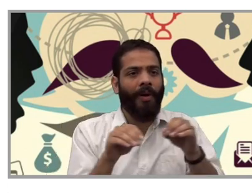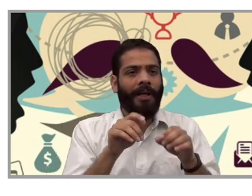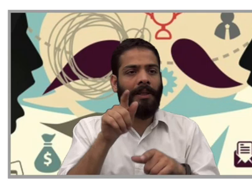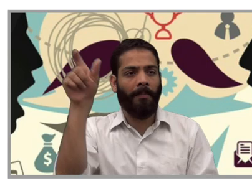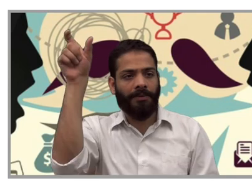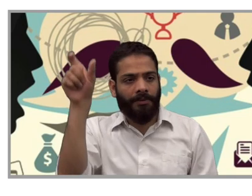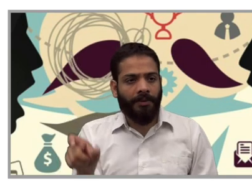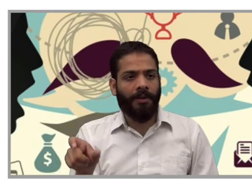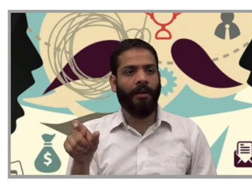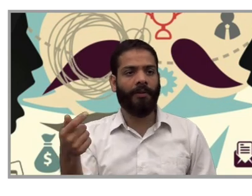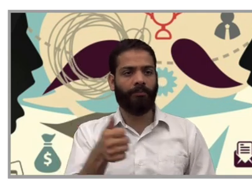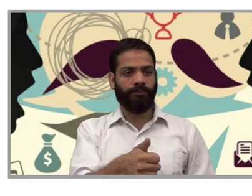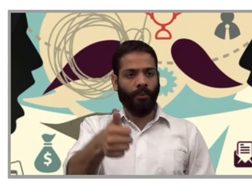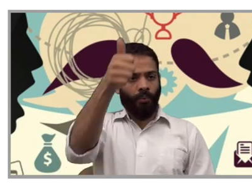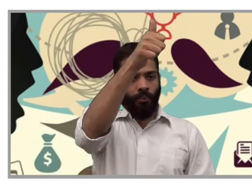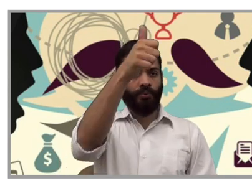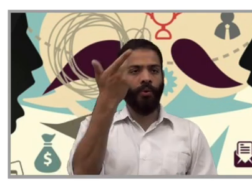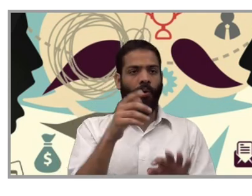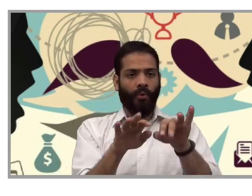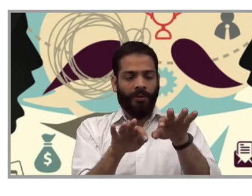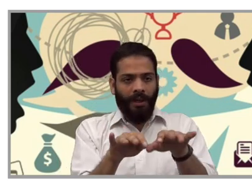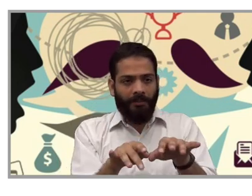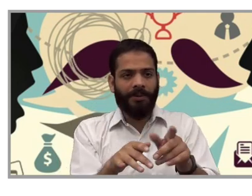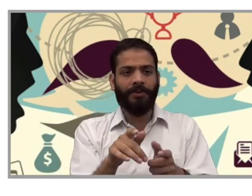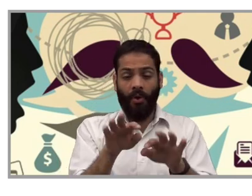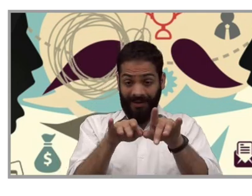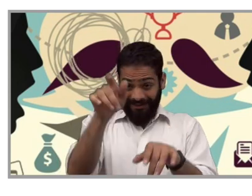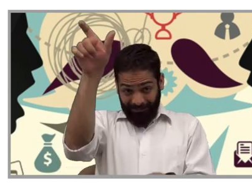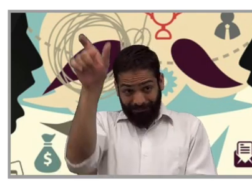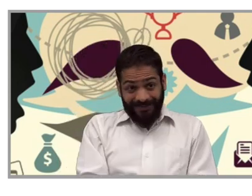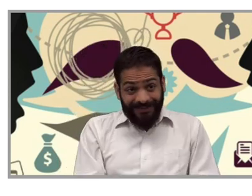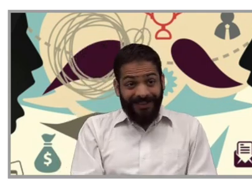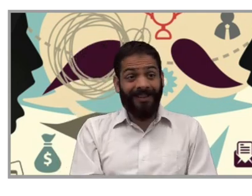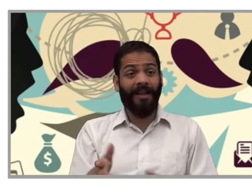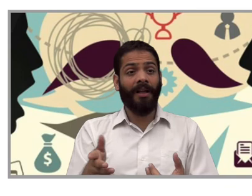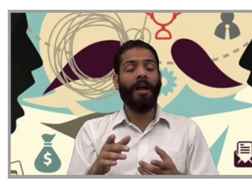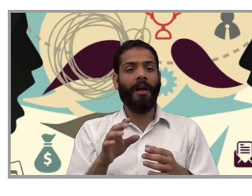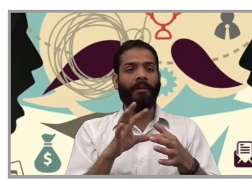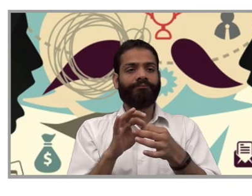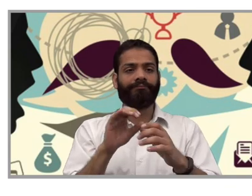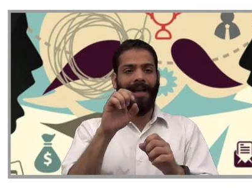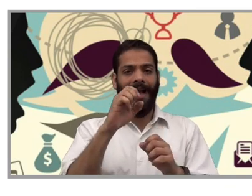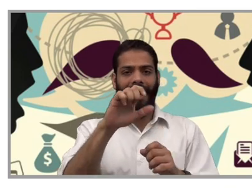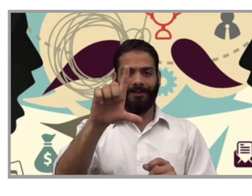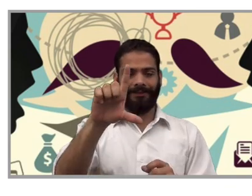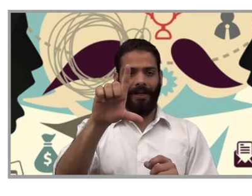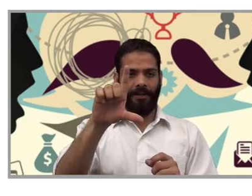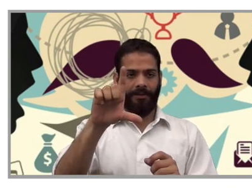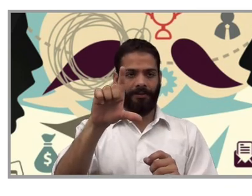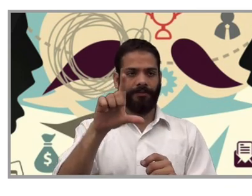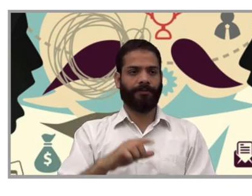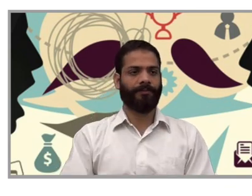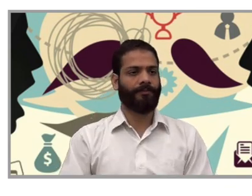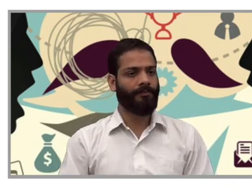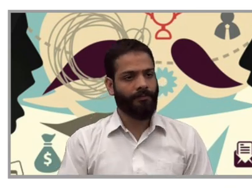The adjective adjective is derived from the verb clean and the change in the size of the